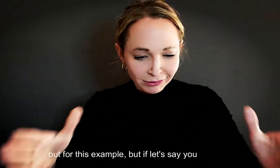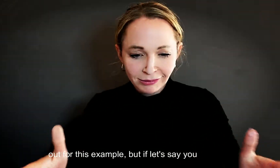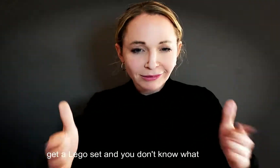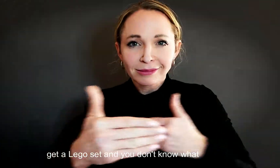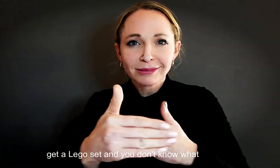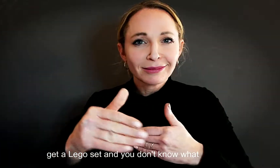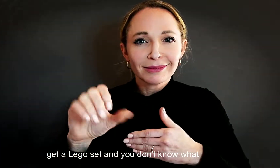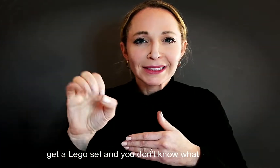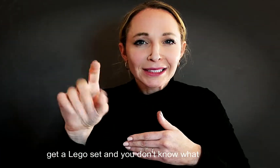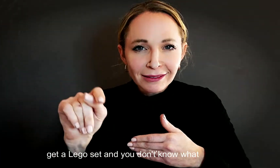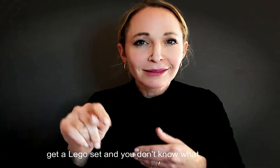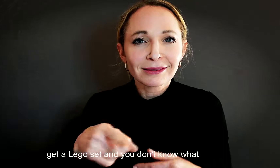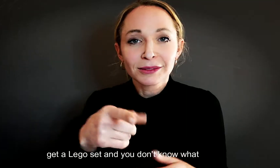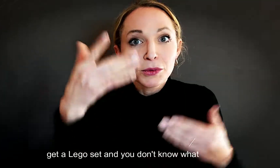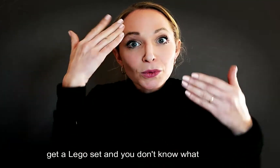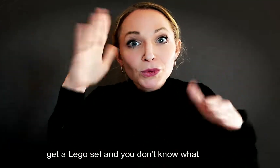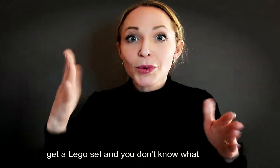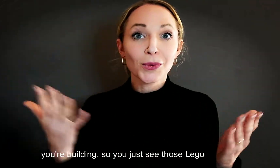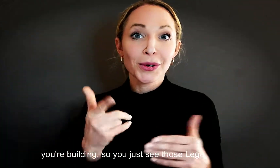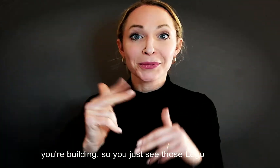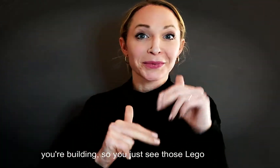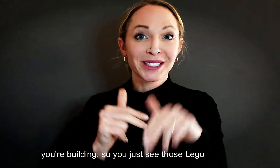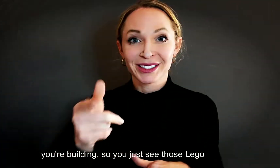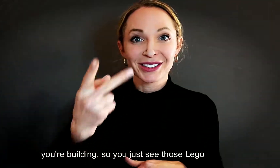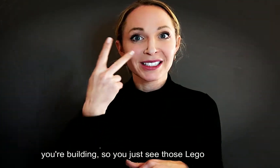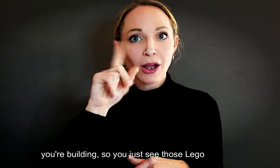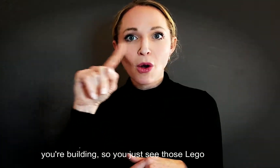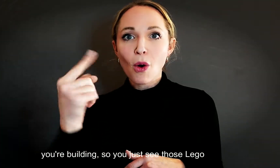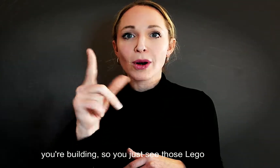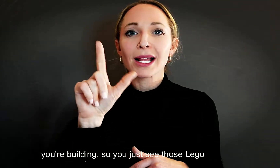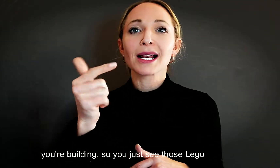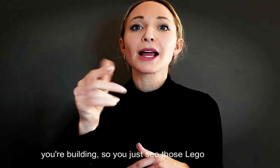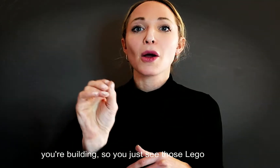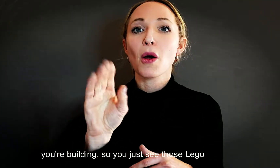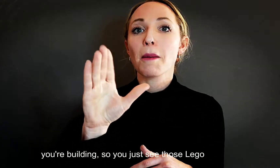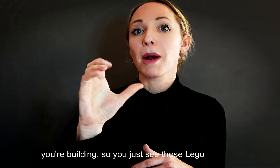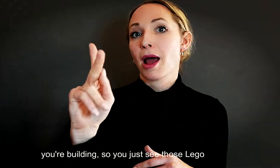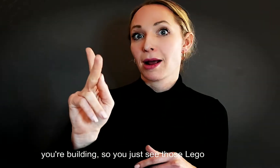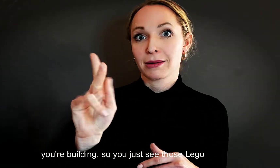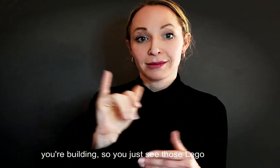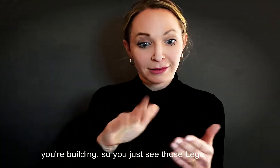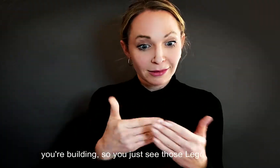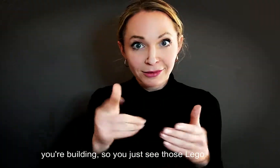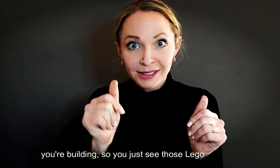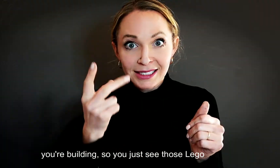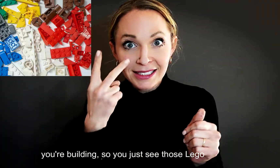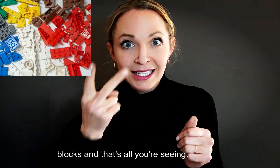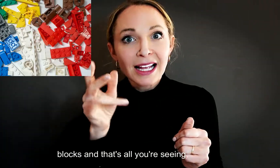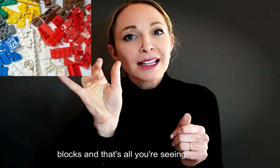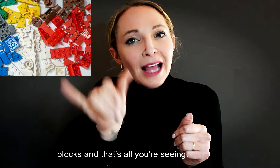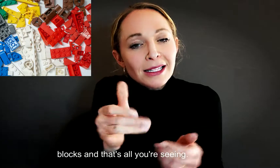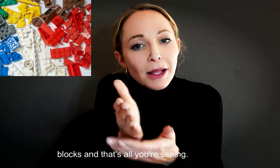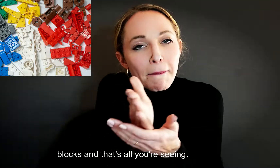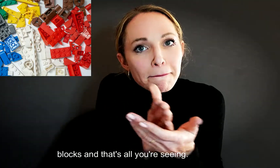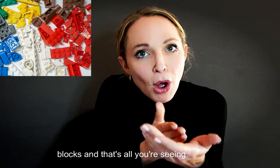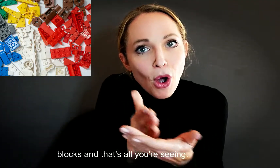get a Lego set and you don't know what you're building, so you just see those Lego blocks, and that's all you're